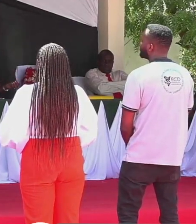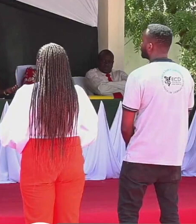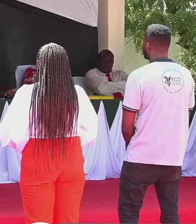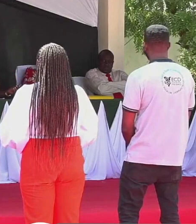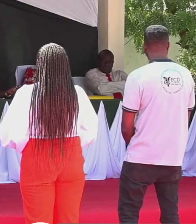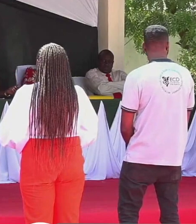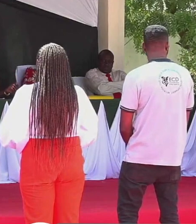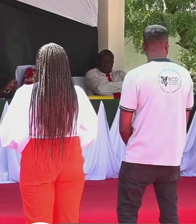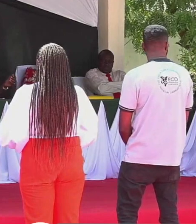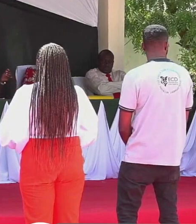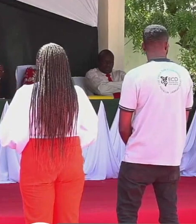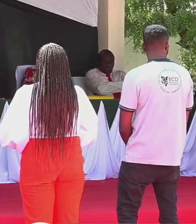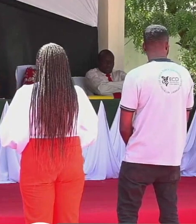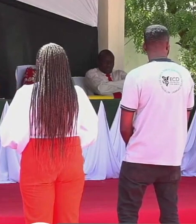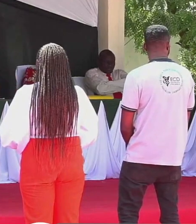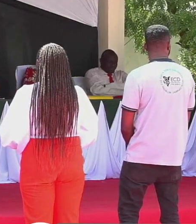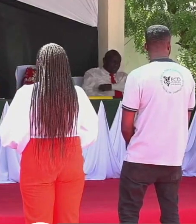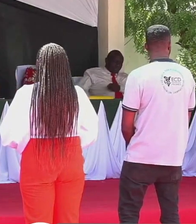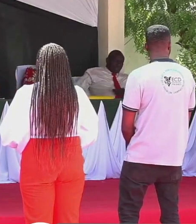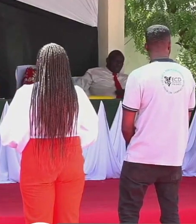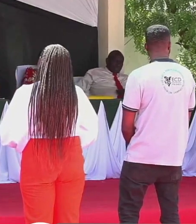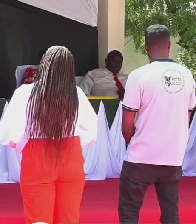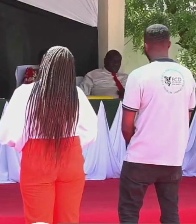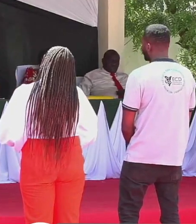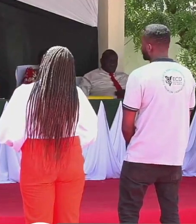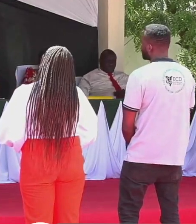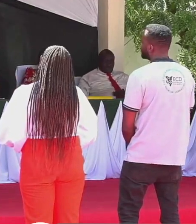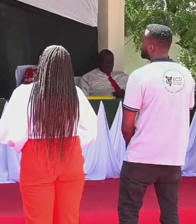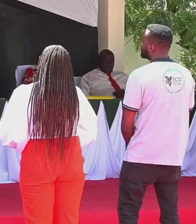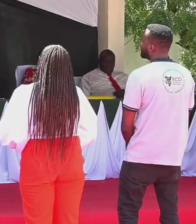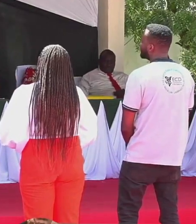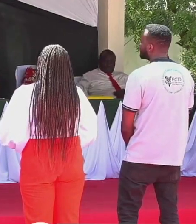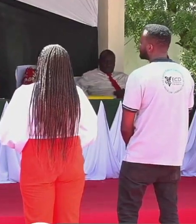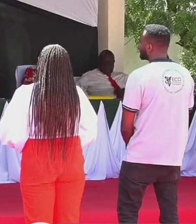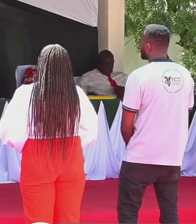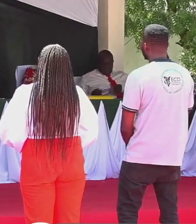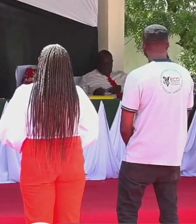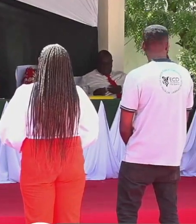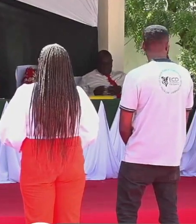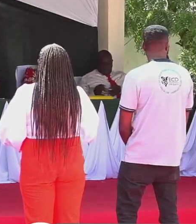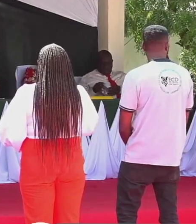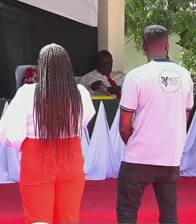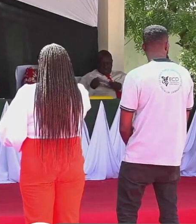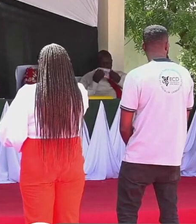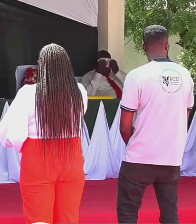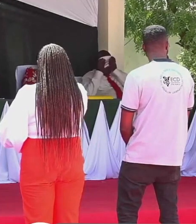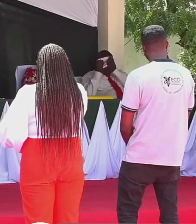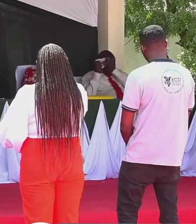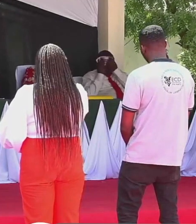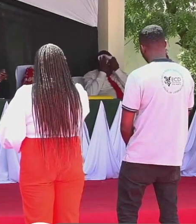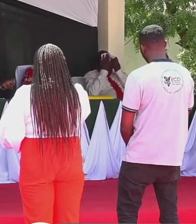there. Then we have Nelias. Nelias is our programs officer. And then we